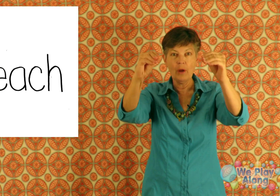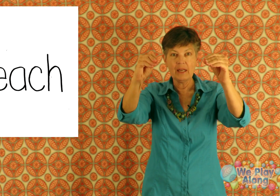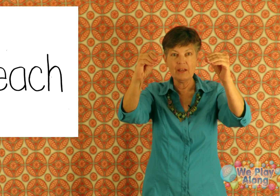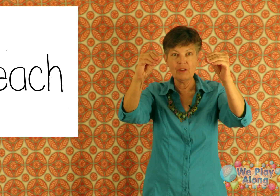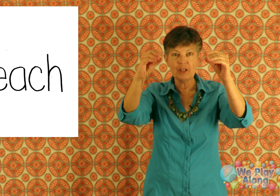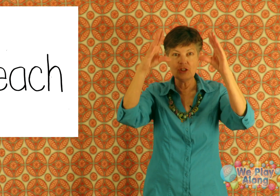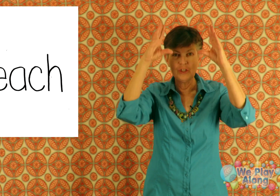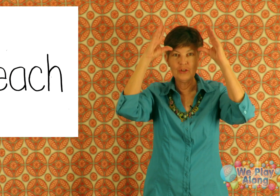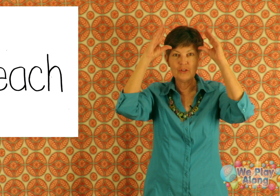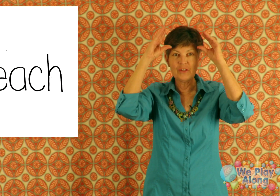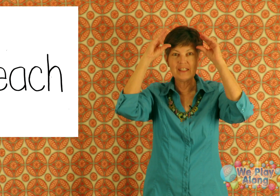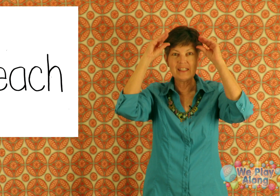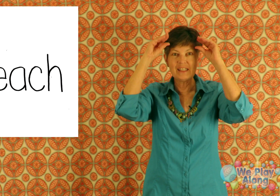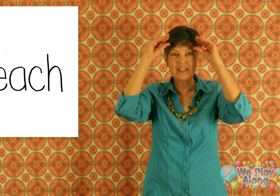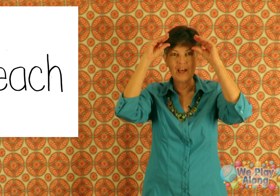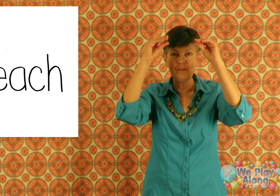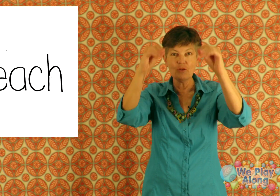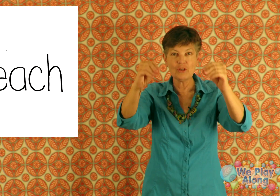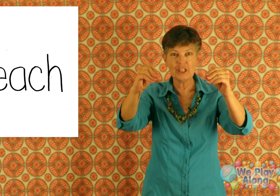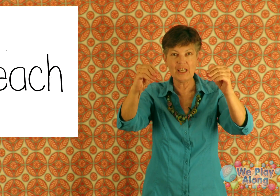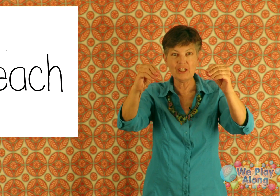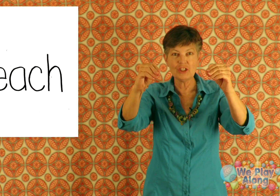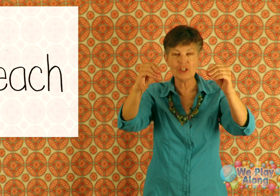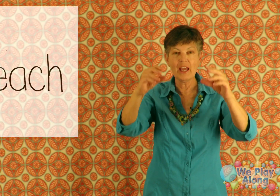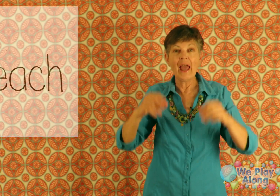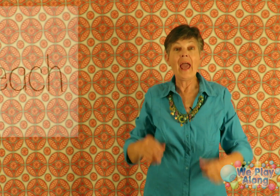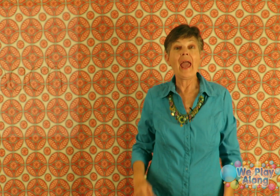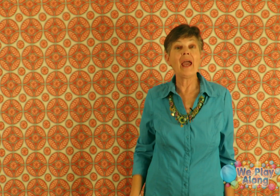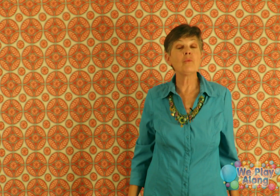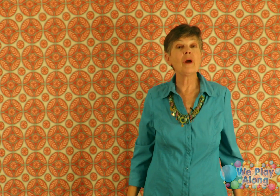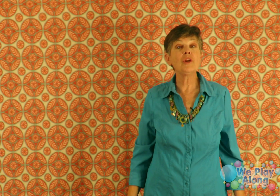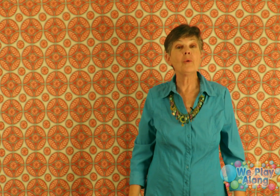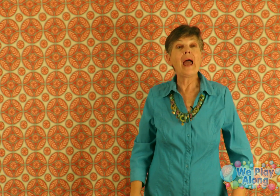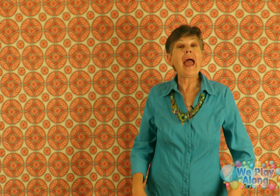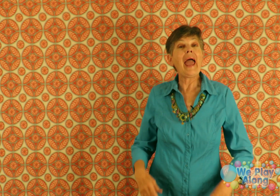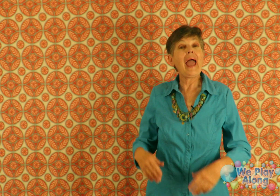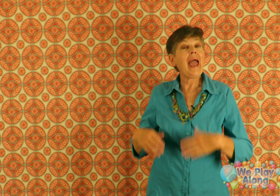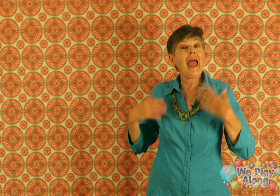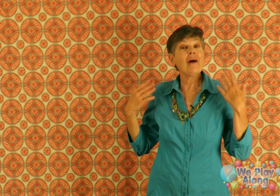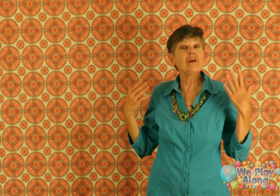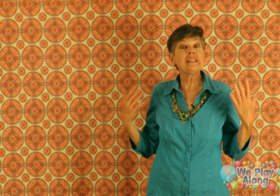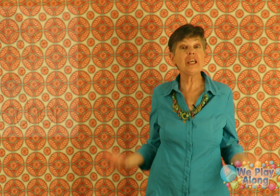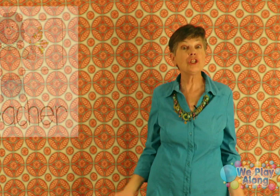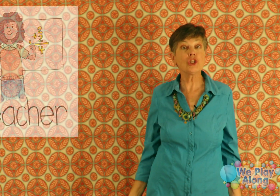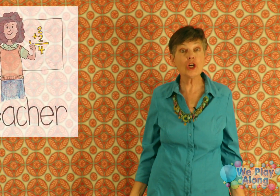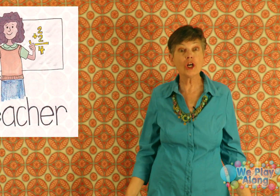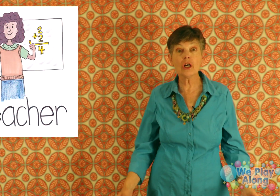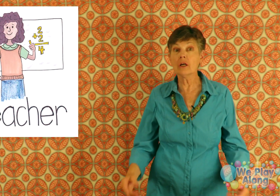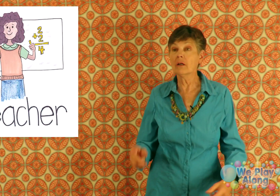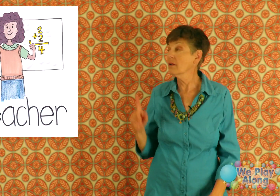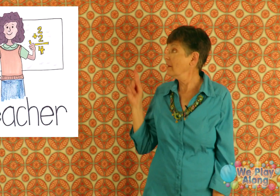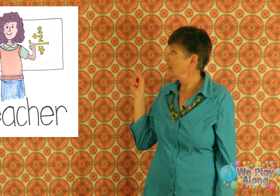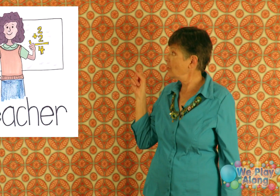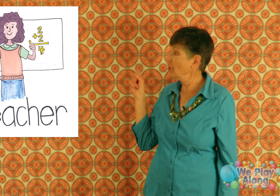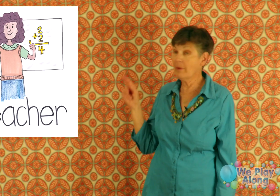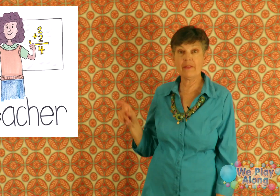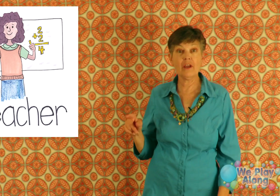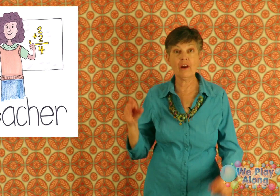and giving it to you. So this is a sign for teach. And when you have a teacher, that's her right there,